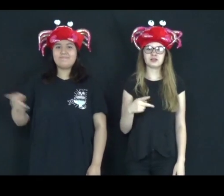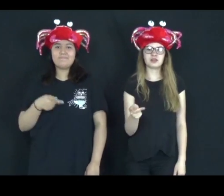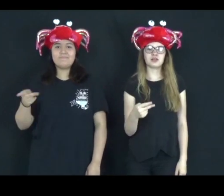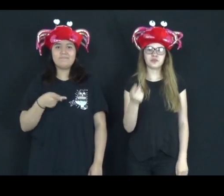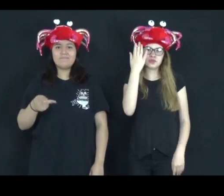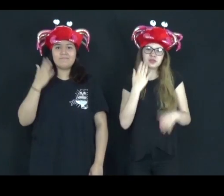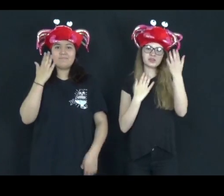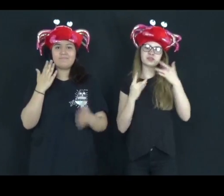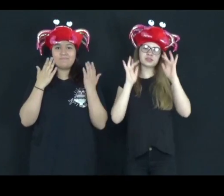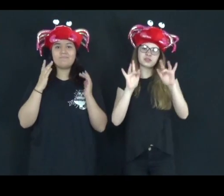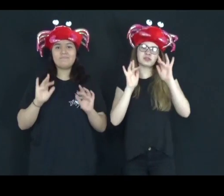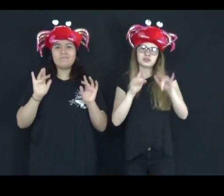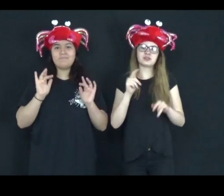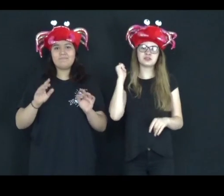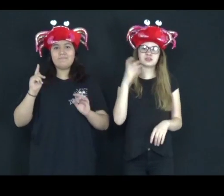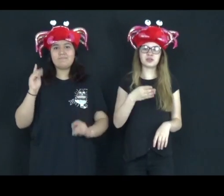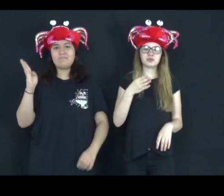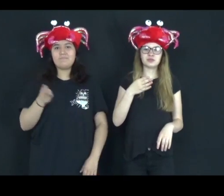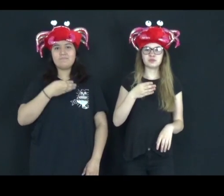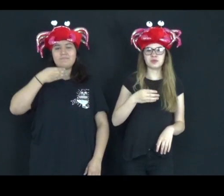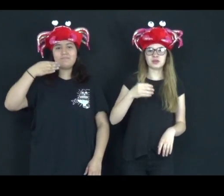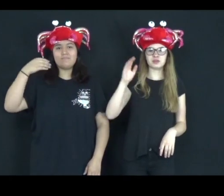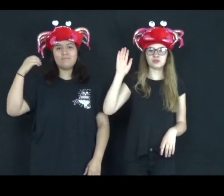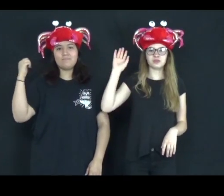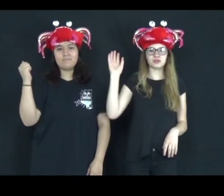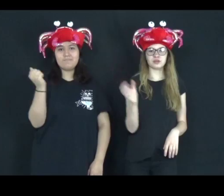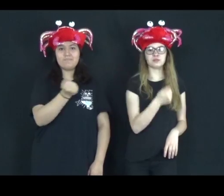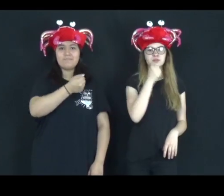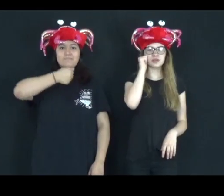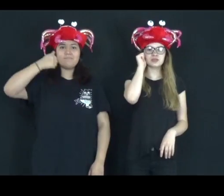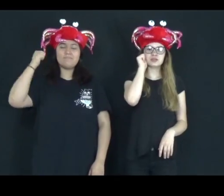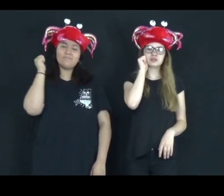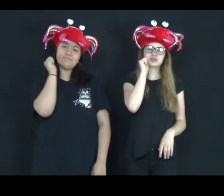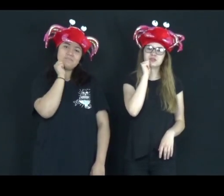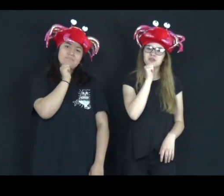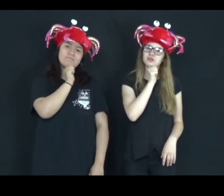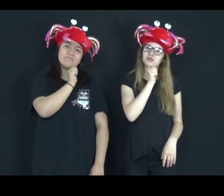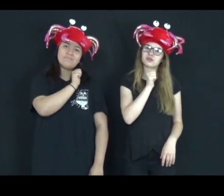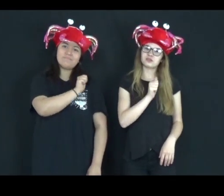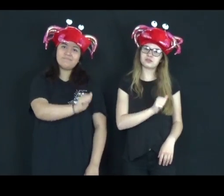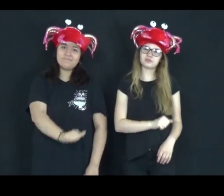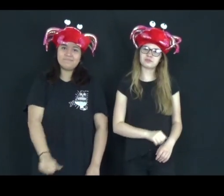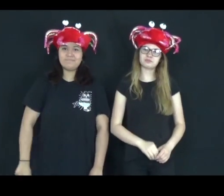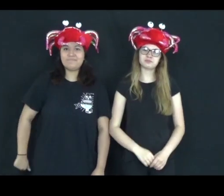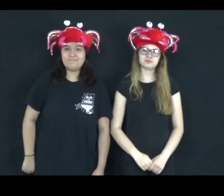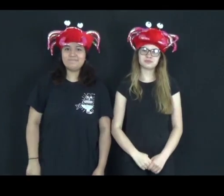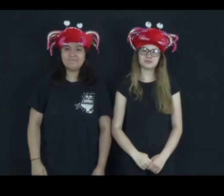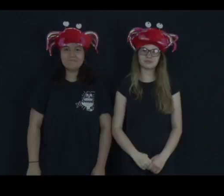Sha-la-la-la-la-la, ain't that sad, ain't it a shame? Too bad, he gonna miss the girl. You know, I feel...